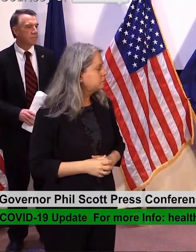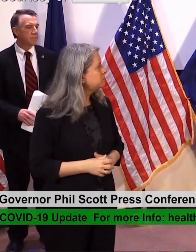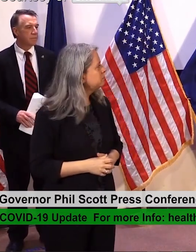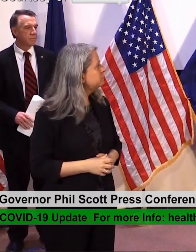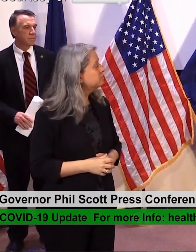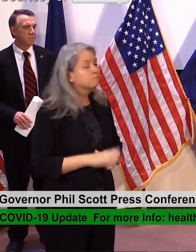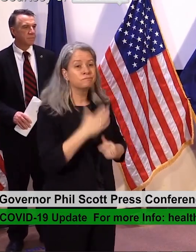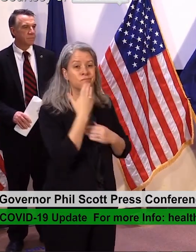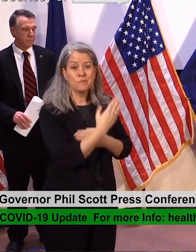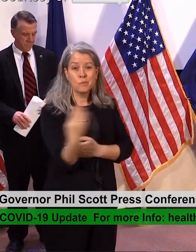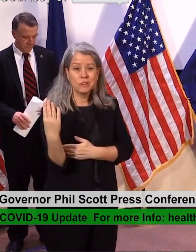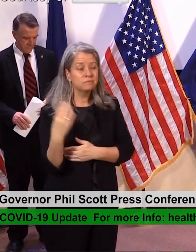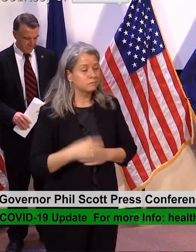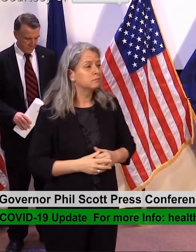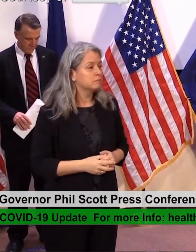Good morning, all.